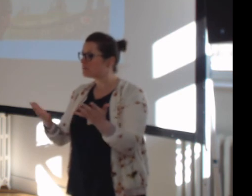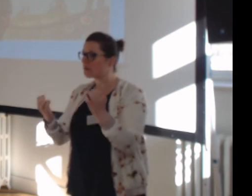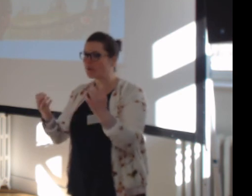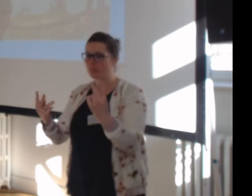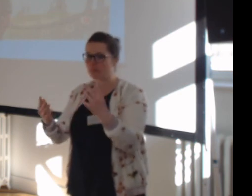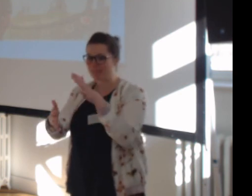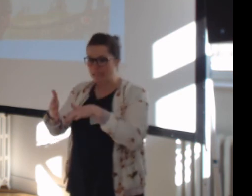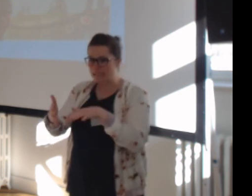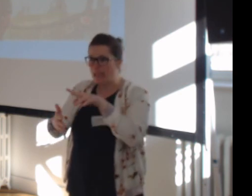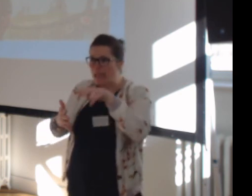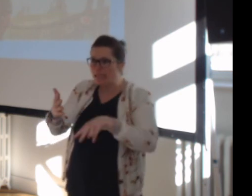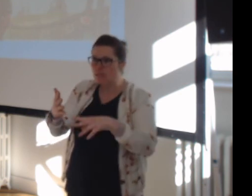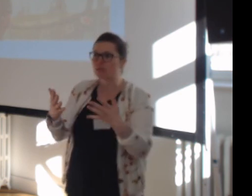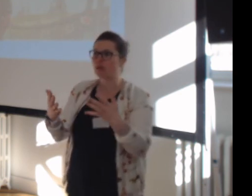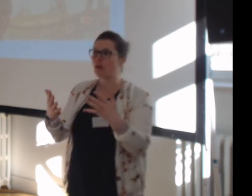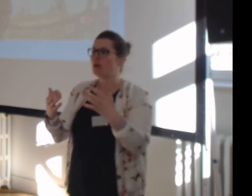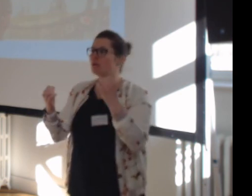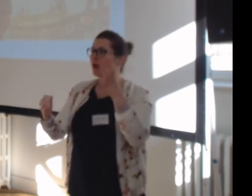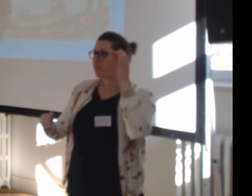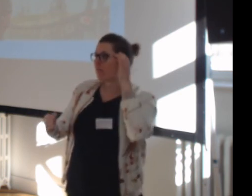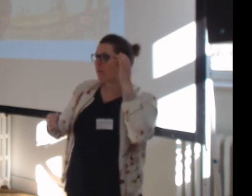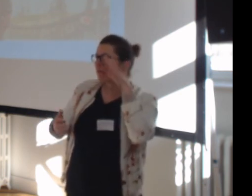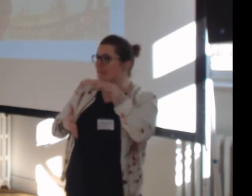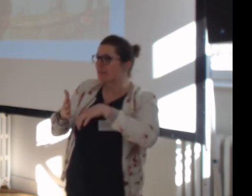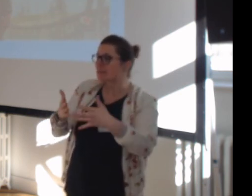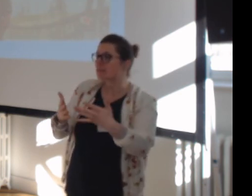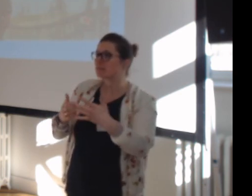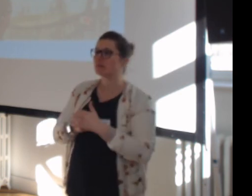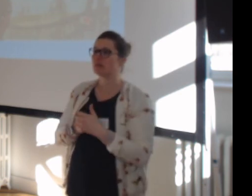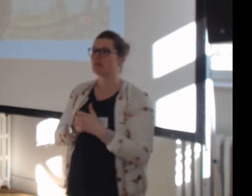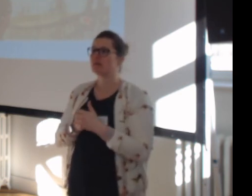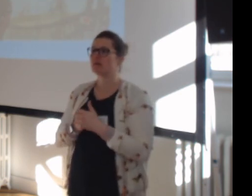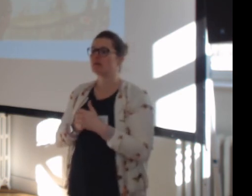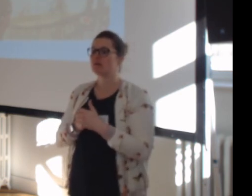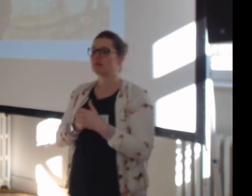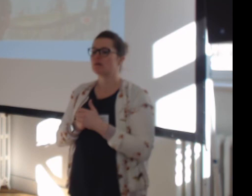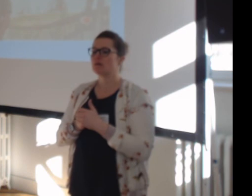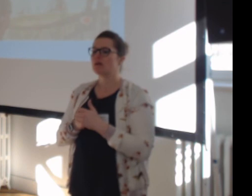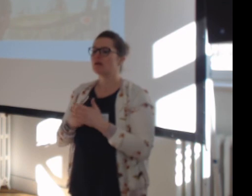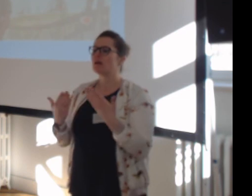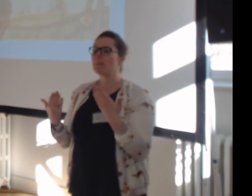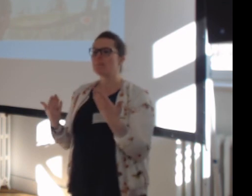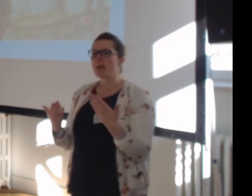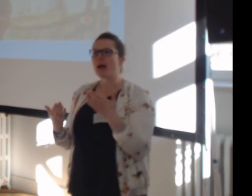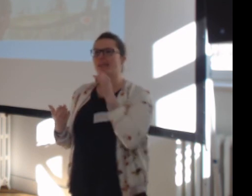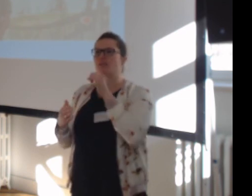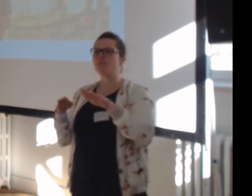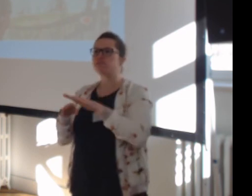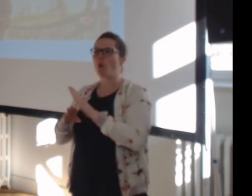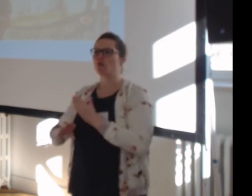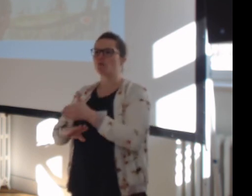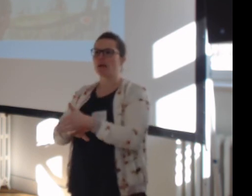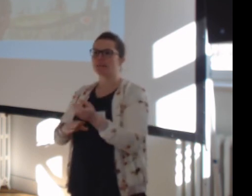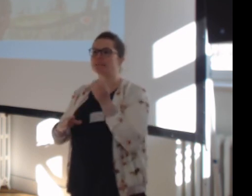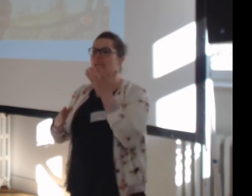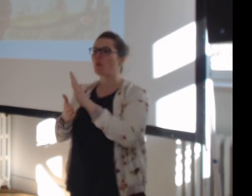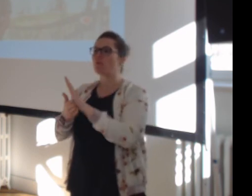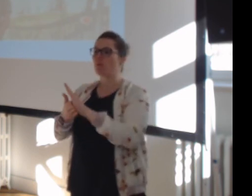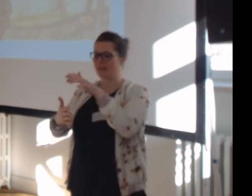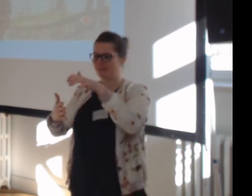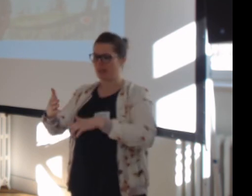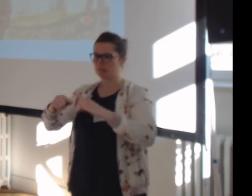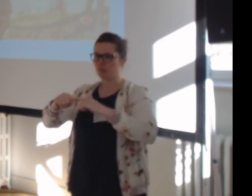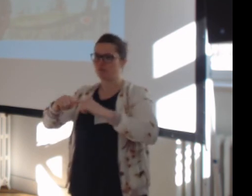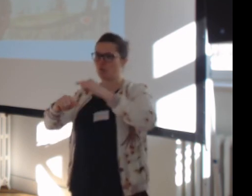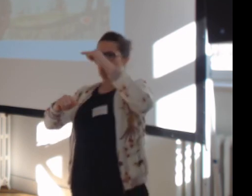can see the text and can listen to the text, but it's not completely accessible because what if you need the text bigger?